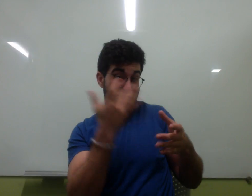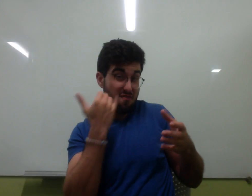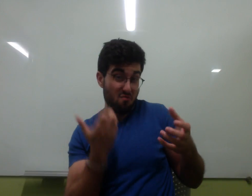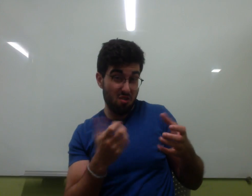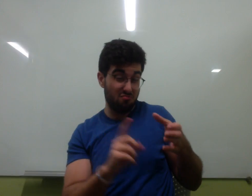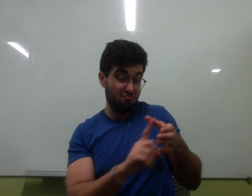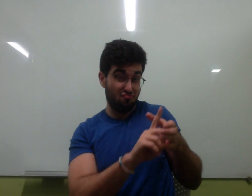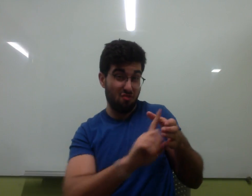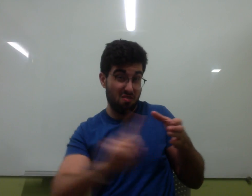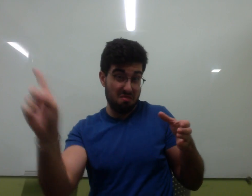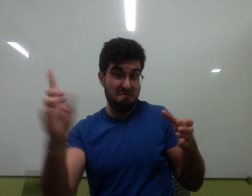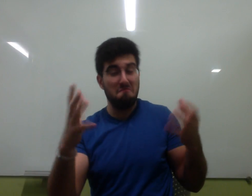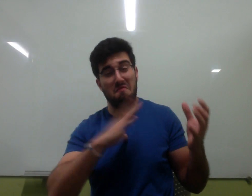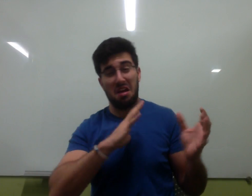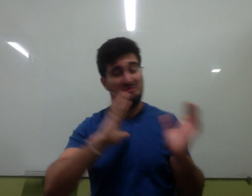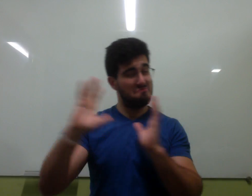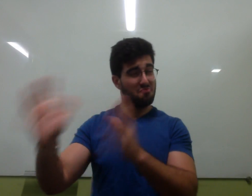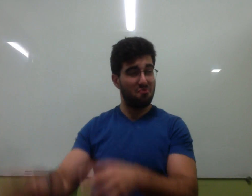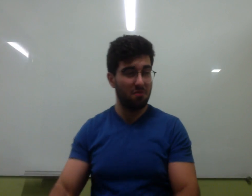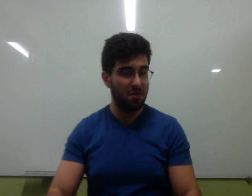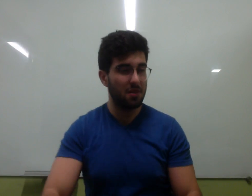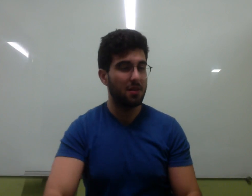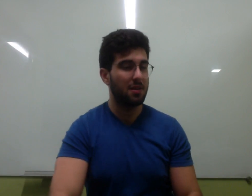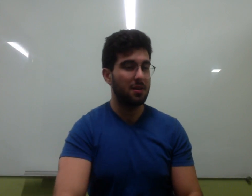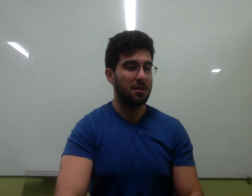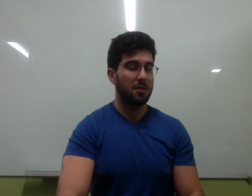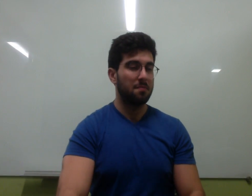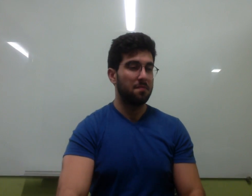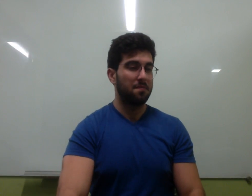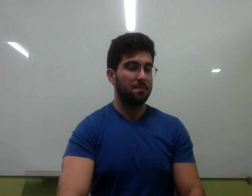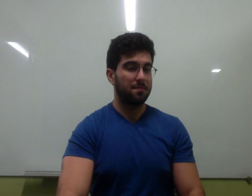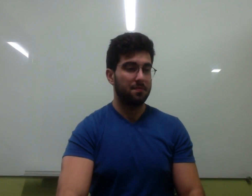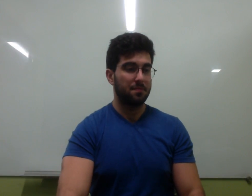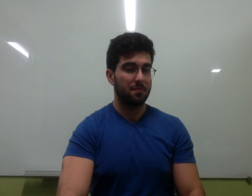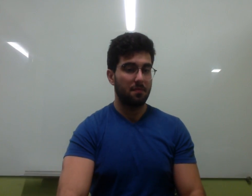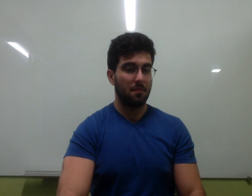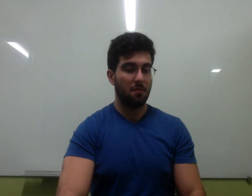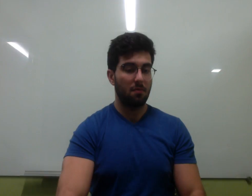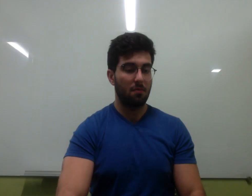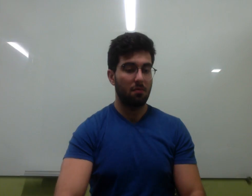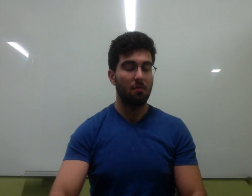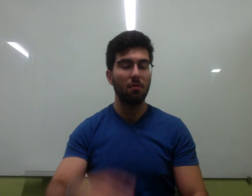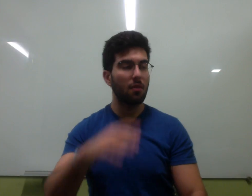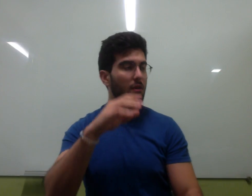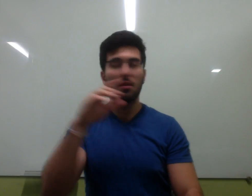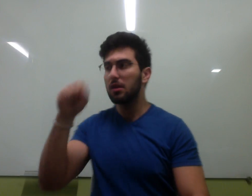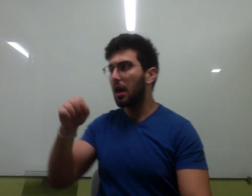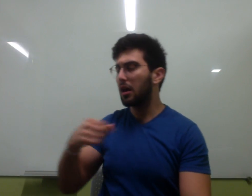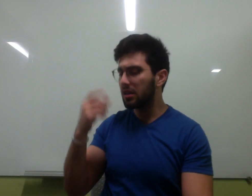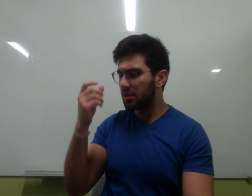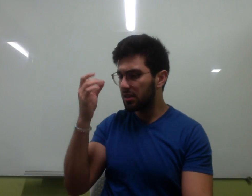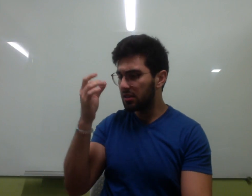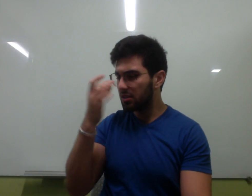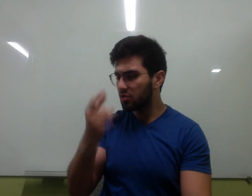which I can't think of any other mammals off the top of my head that don't protect their turf. Yeah. So apparently when giraffes